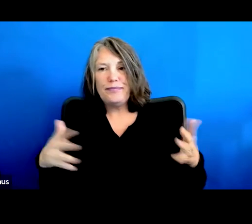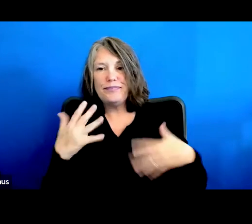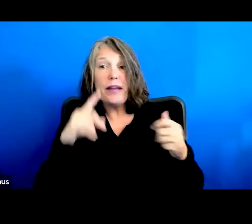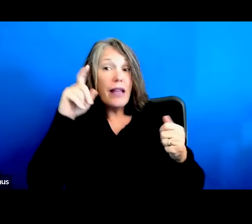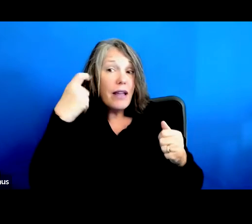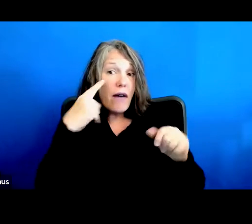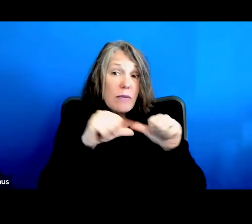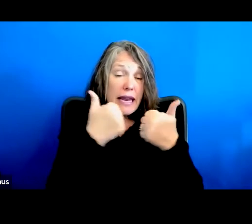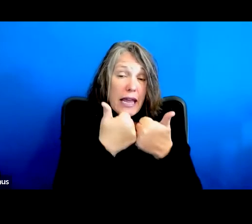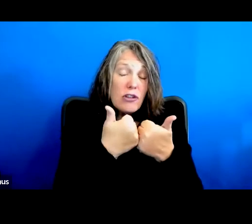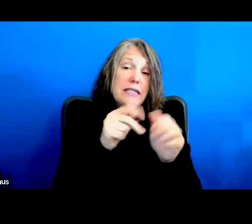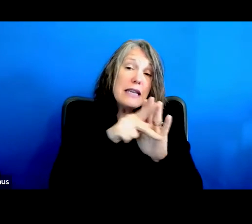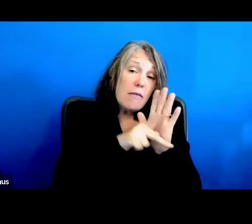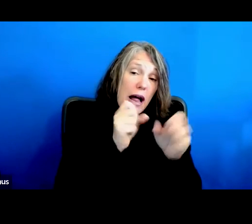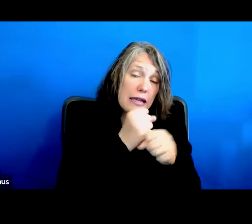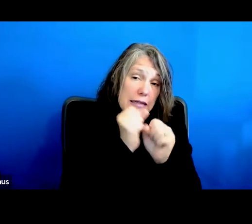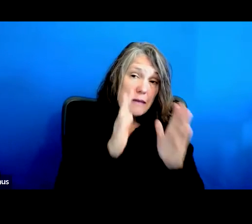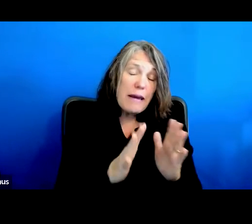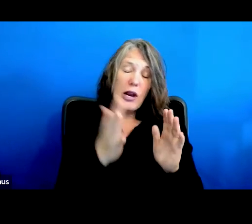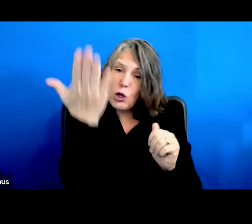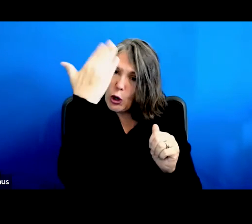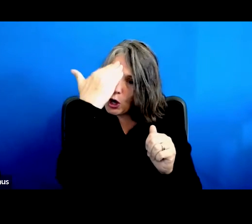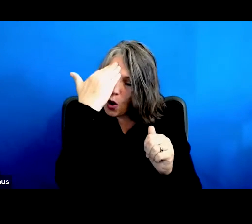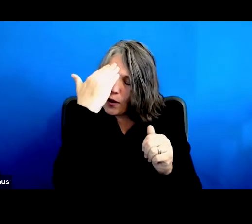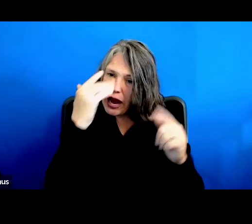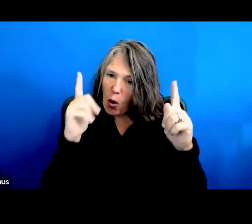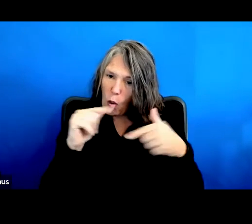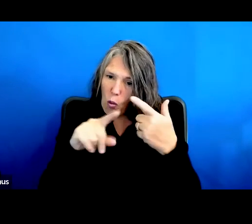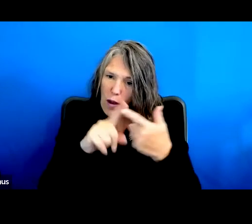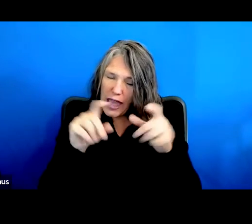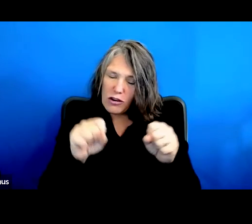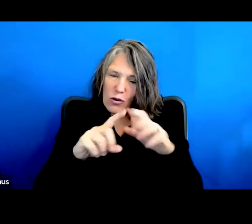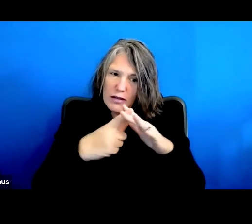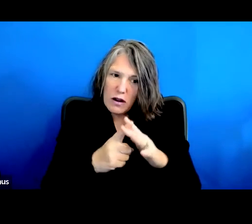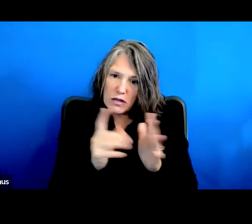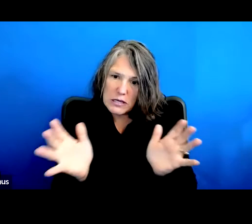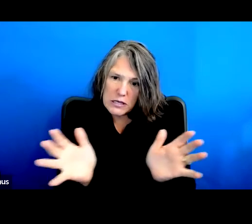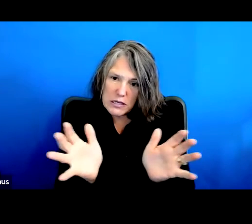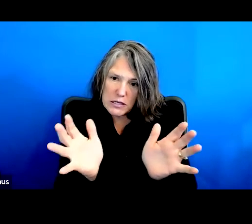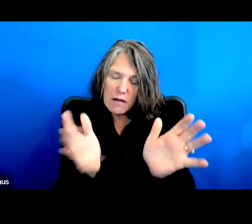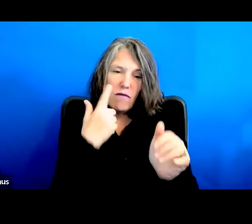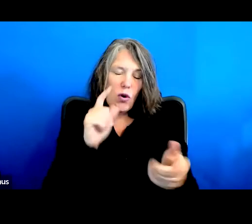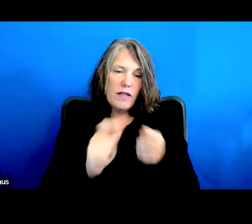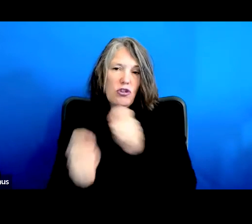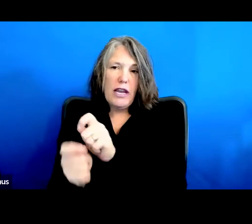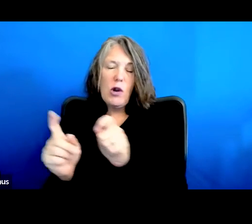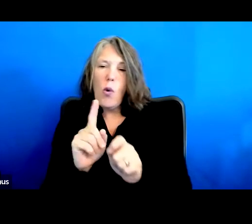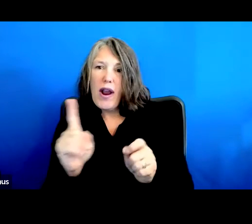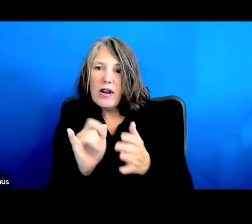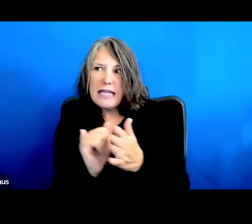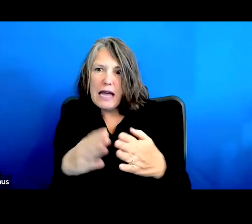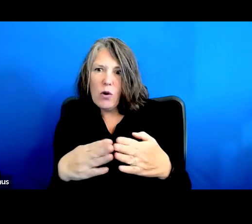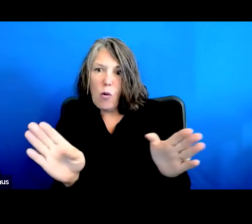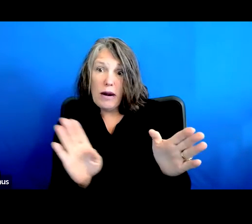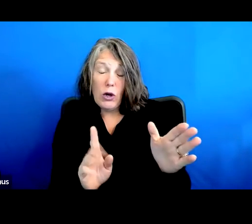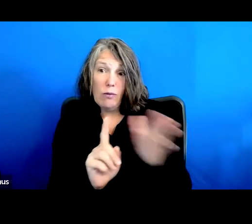governmental agencies, policymakers, knowing when you can start to push for these changes. Here, where is our opening? And that's what's been